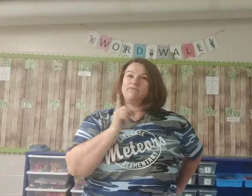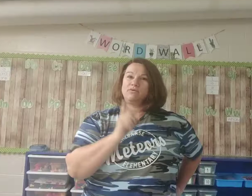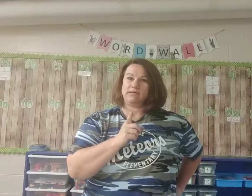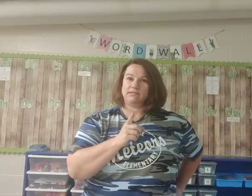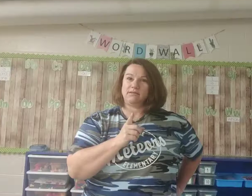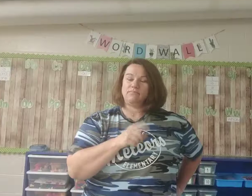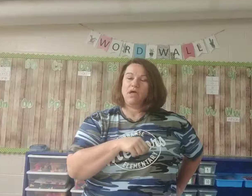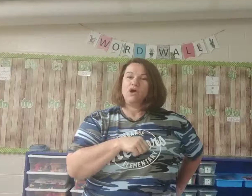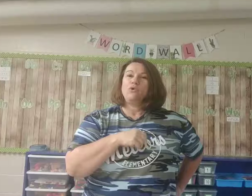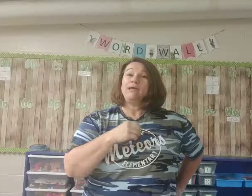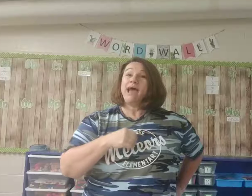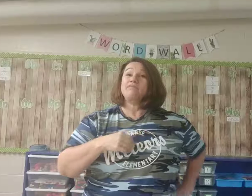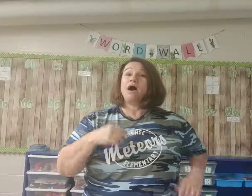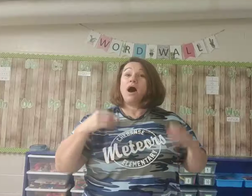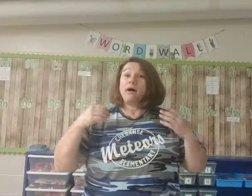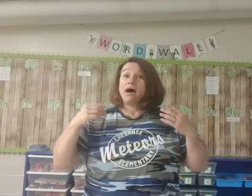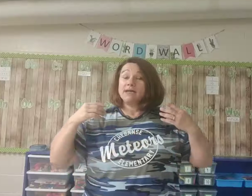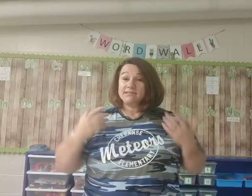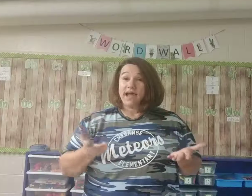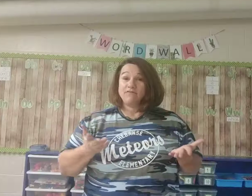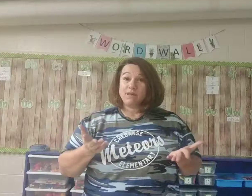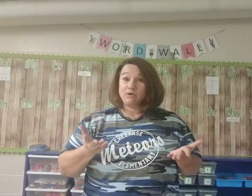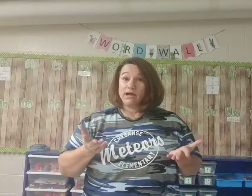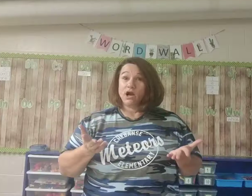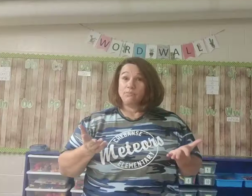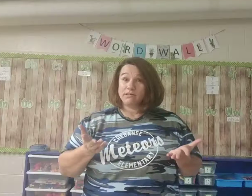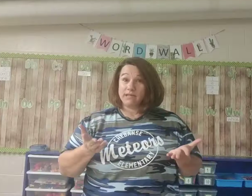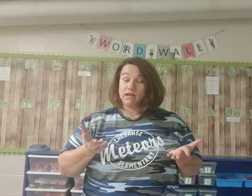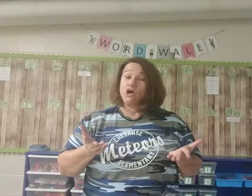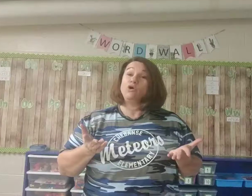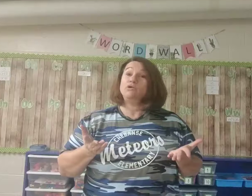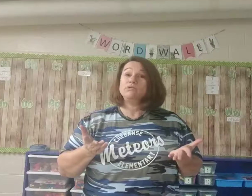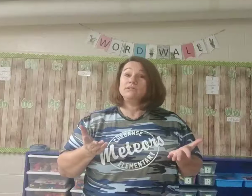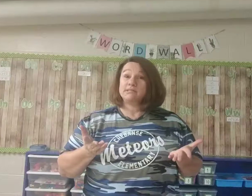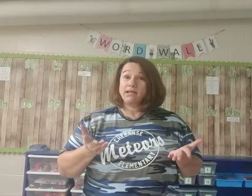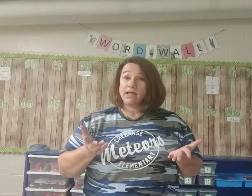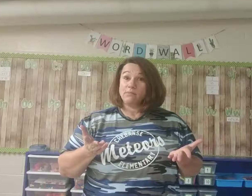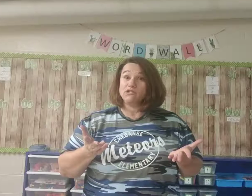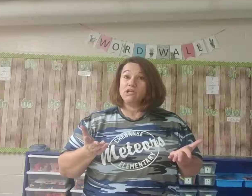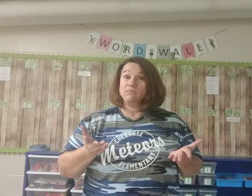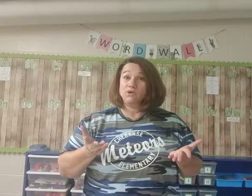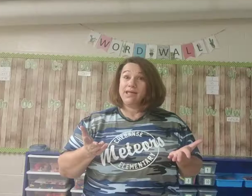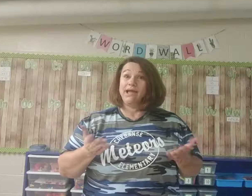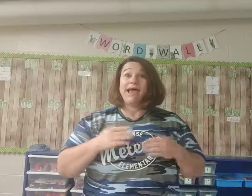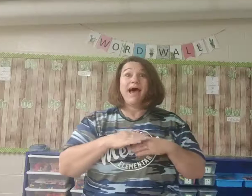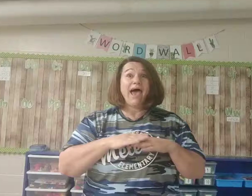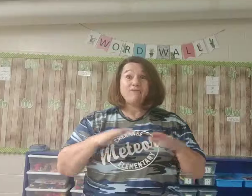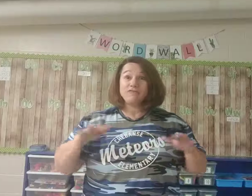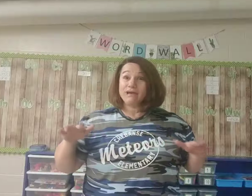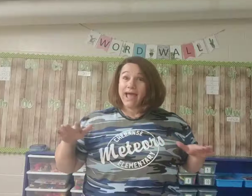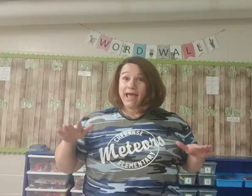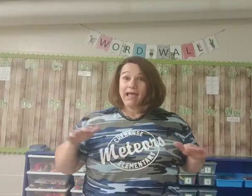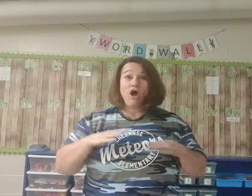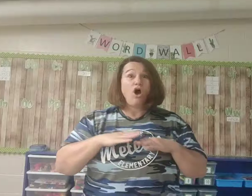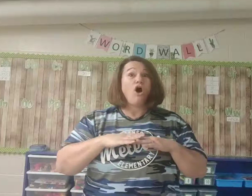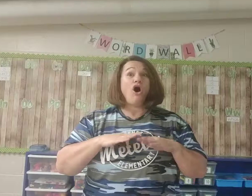specific reason. We have a staff member in our building who uses sign language to communicate every day,